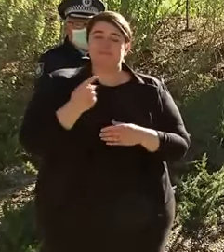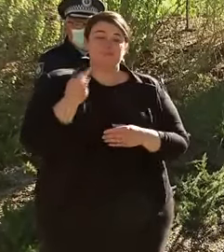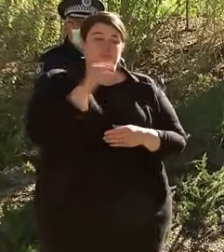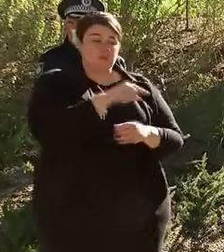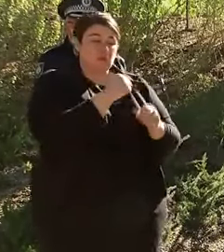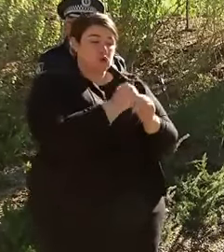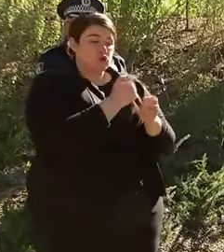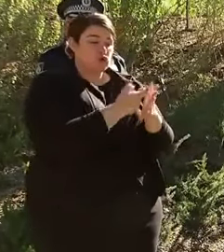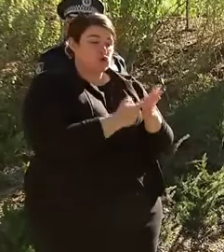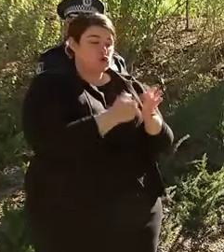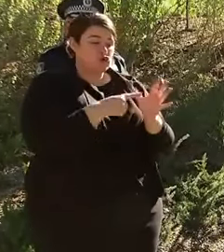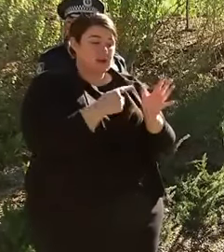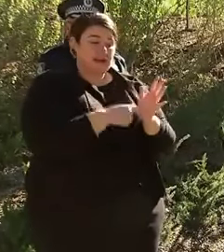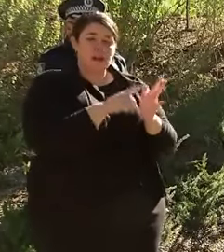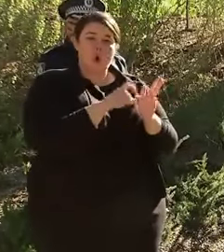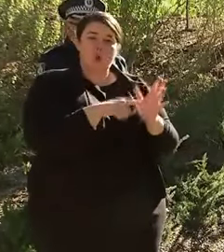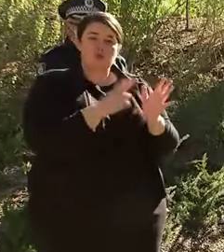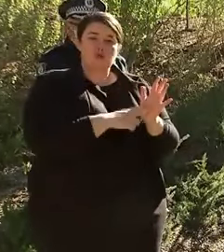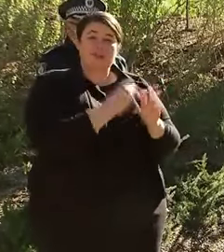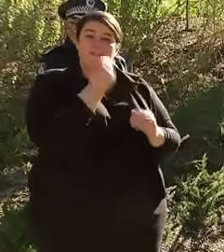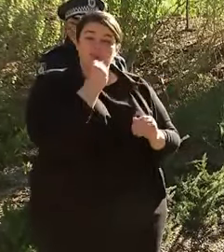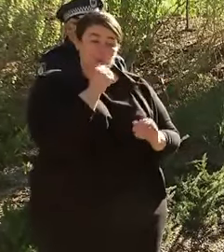Ocean Foods outbreak